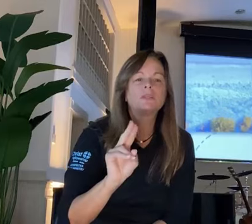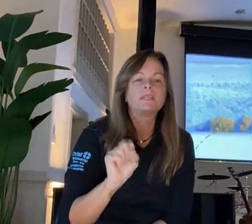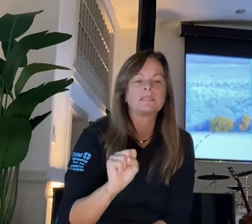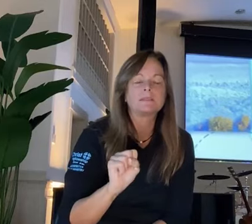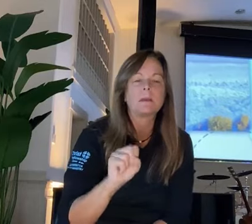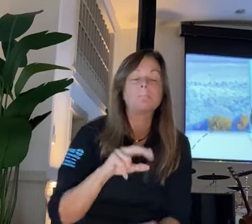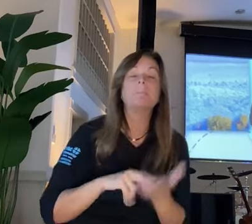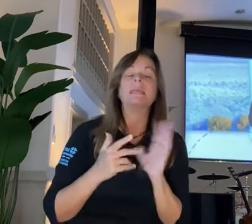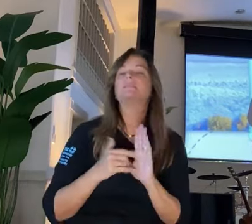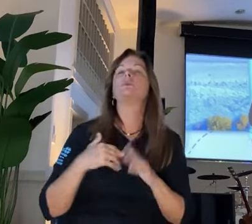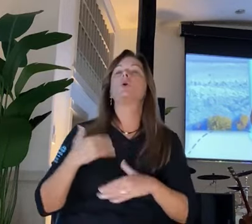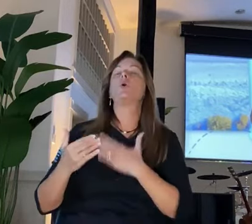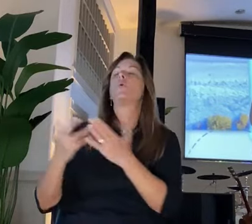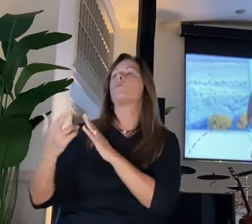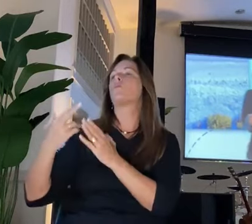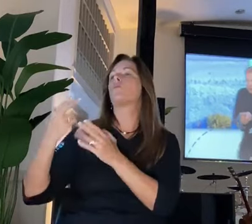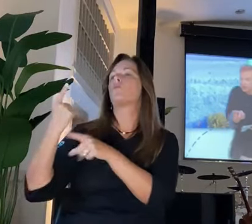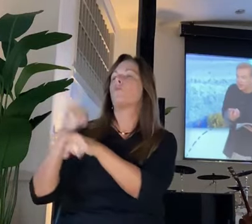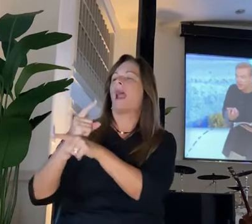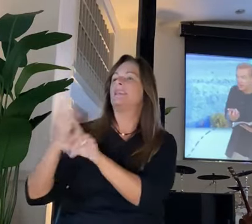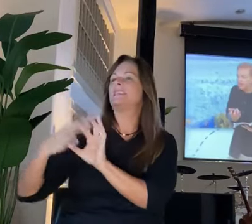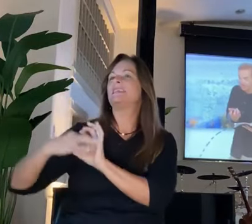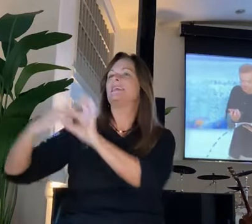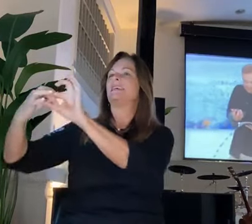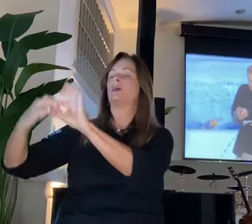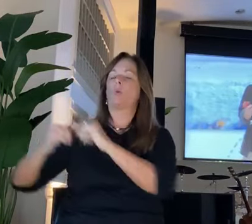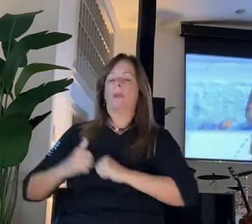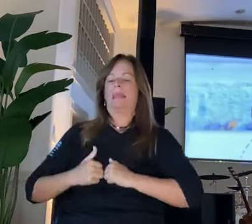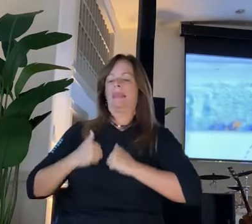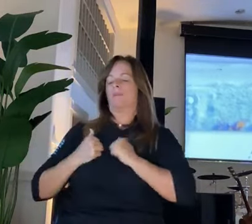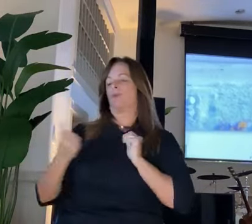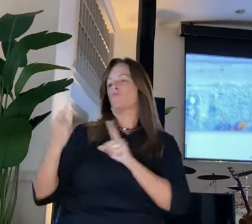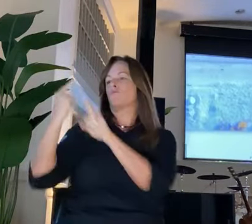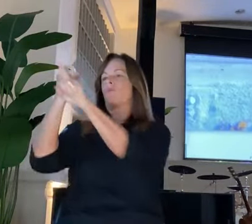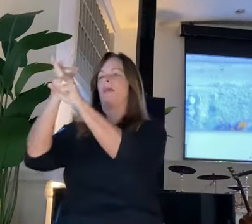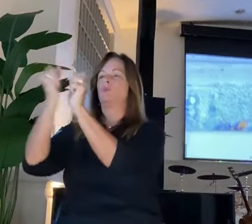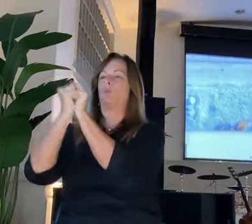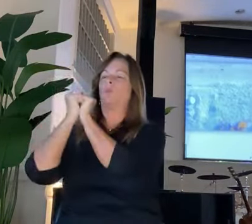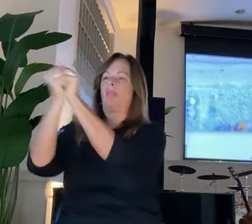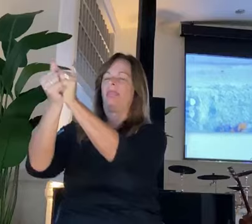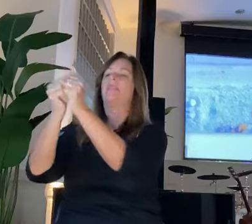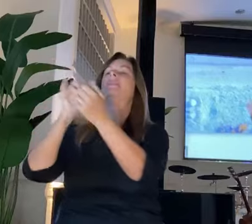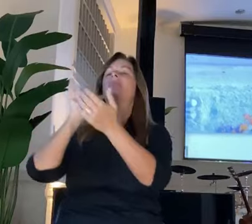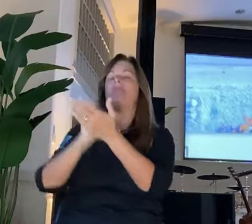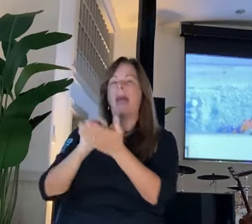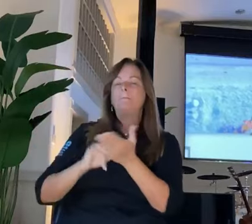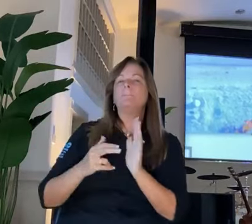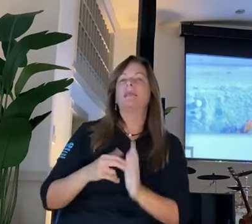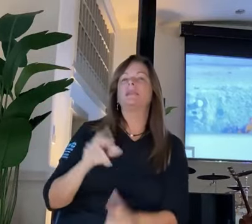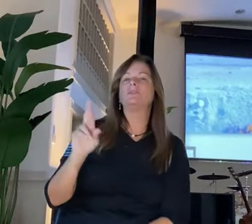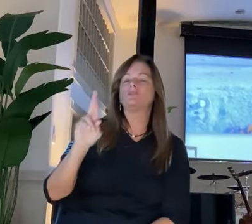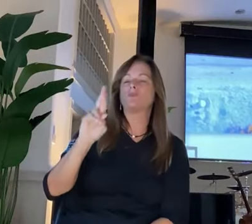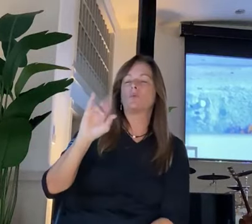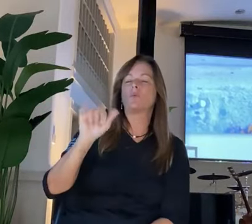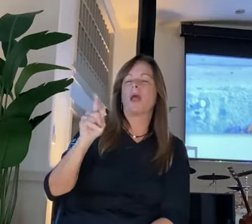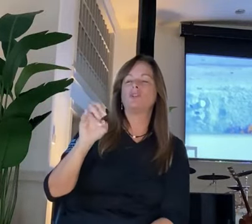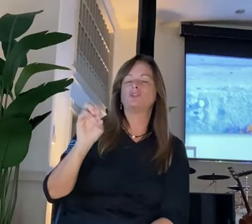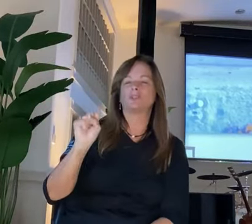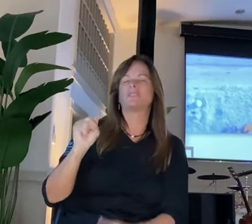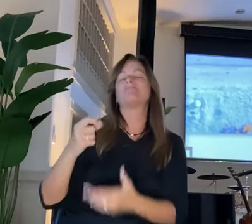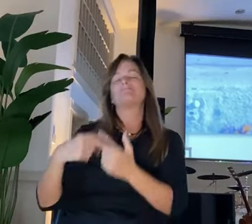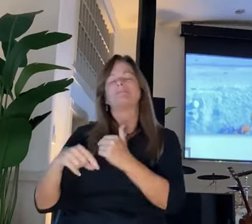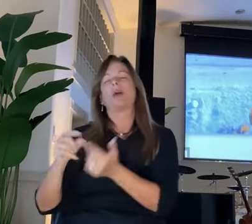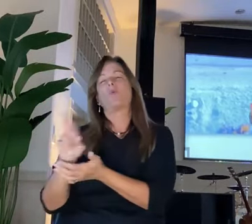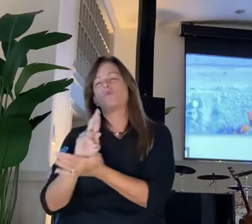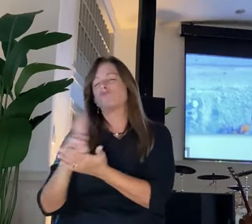lives get out of step with God, the Holy Spirit will say, hey, you're a little more spiritual. And to judgment, that means to decisions, that you have